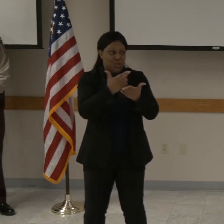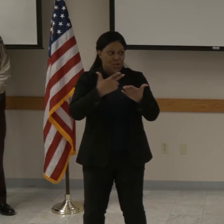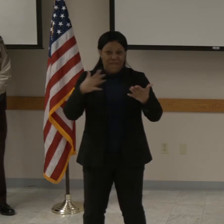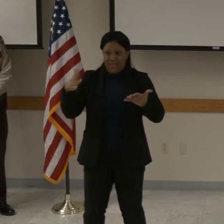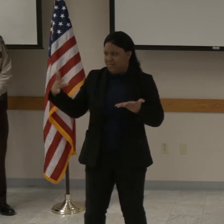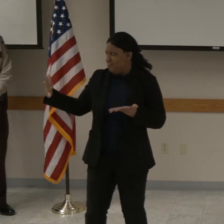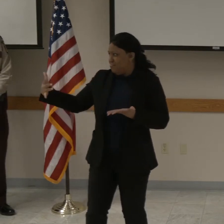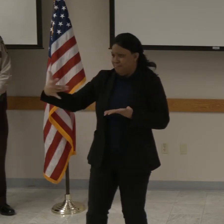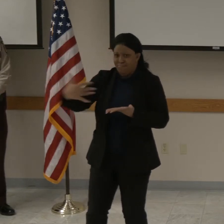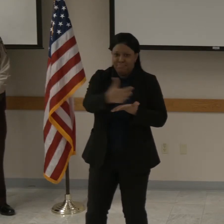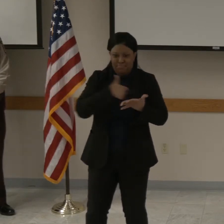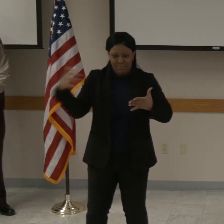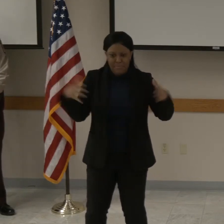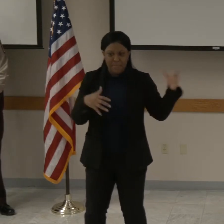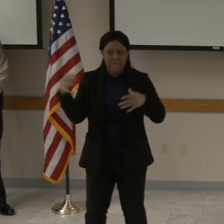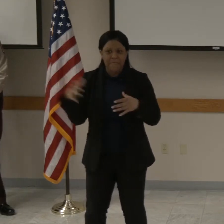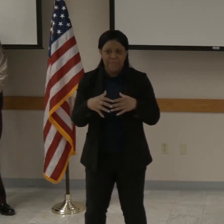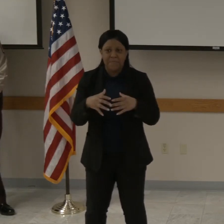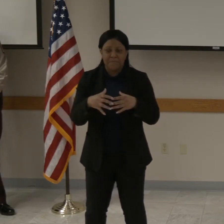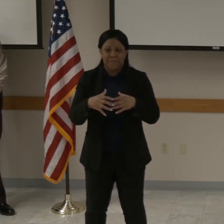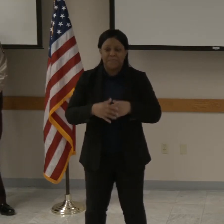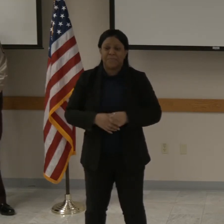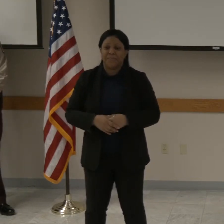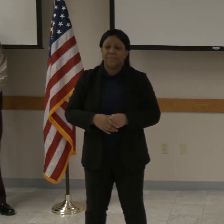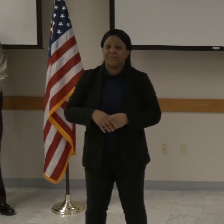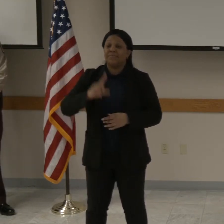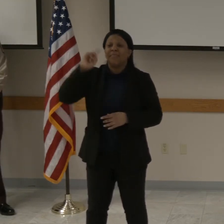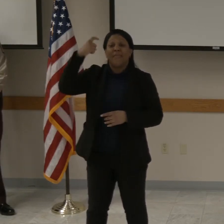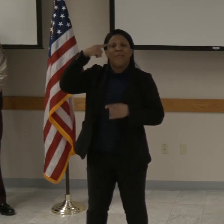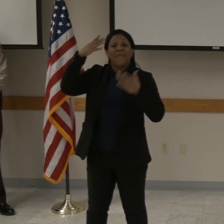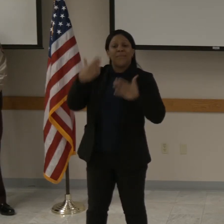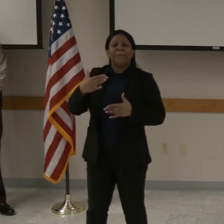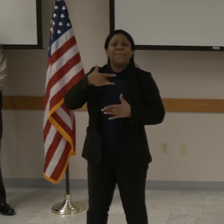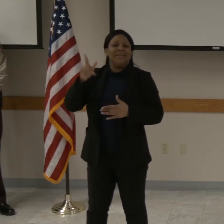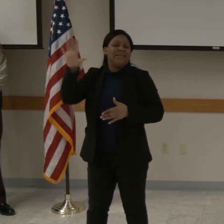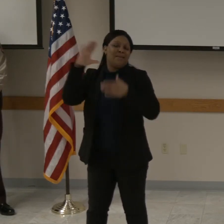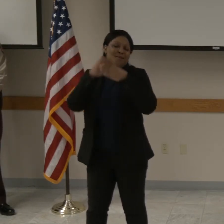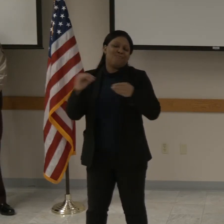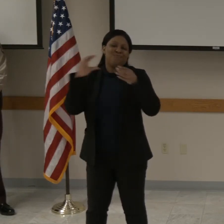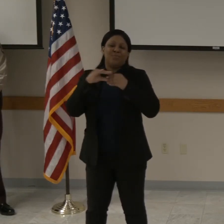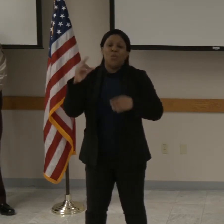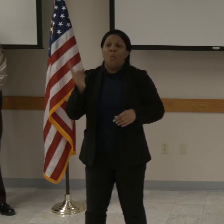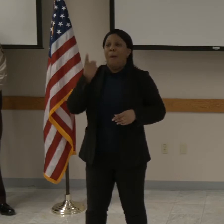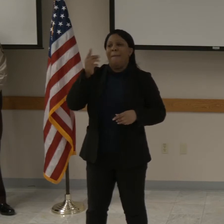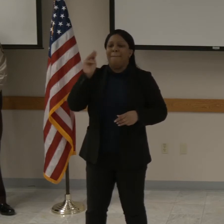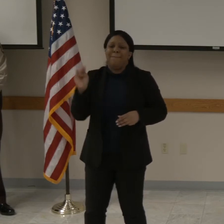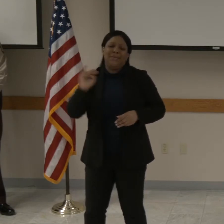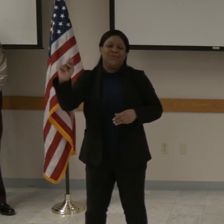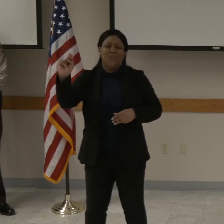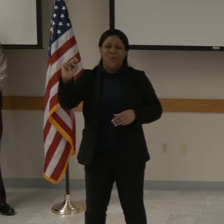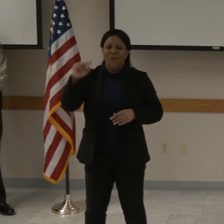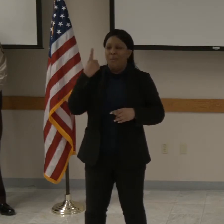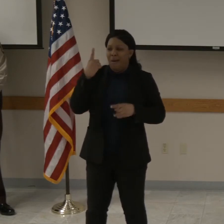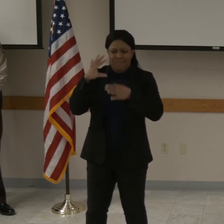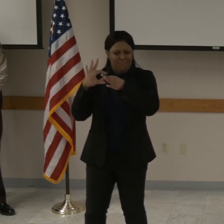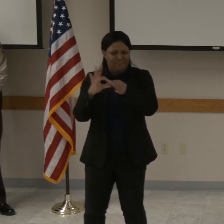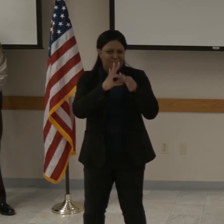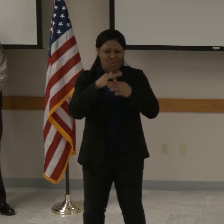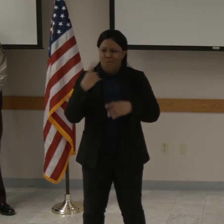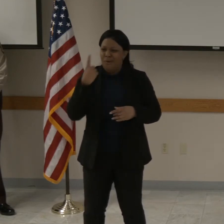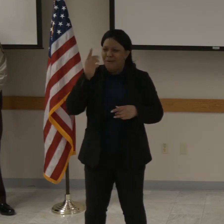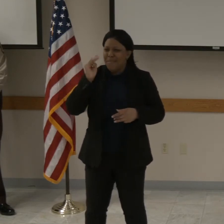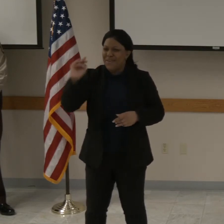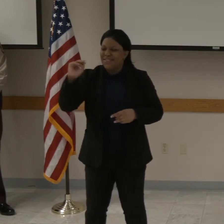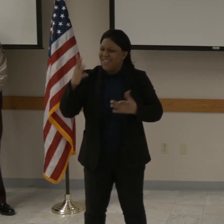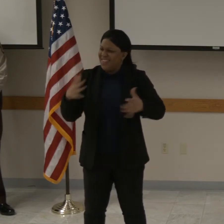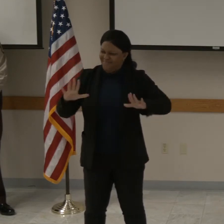phrase, one Minnesota. I think this is really an example of one Minnesota. We are all in this together. Whether you are from greater Minnesota and